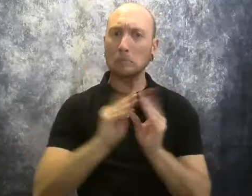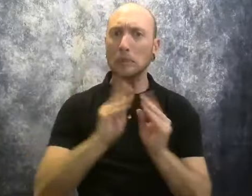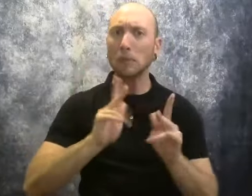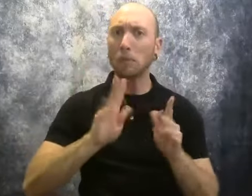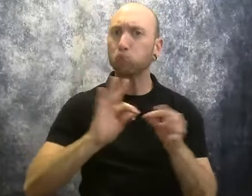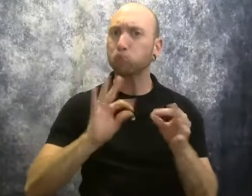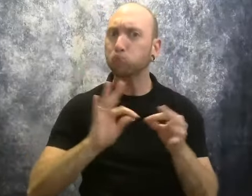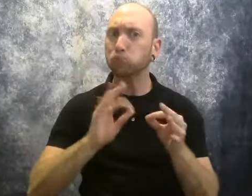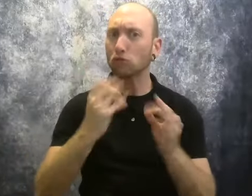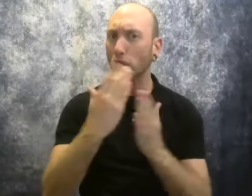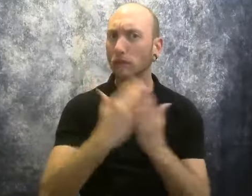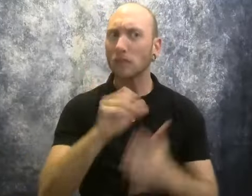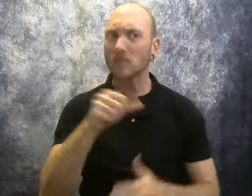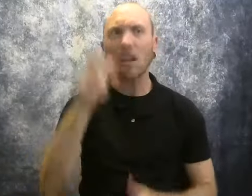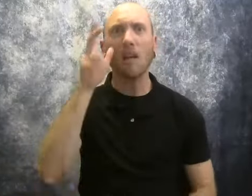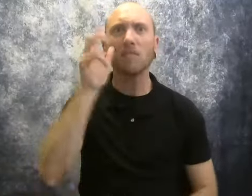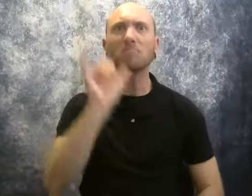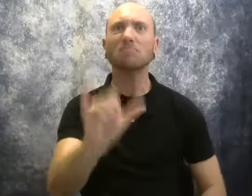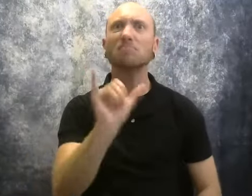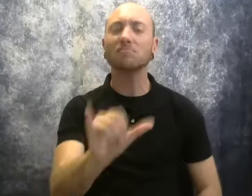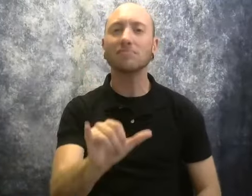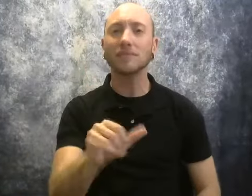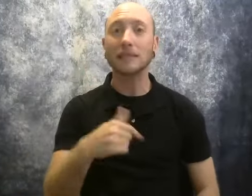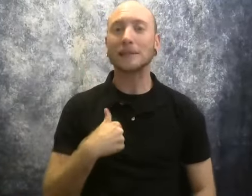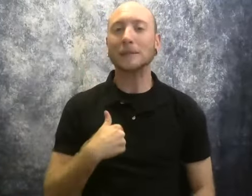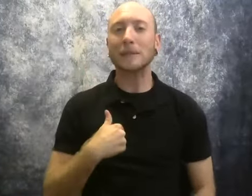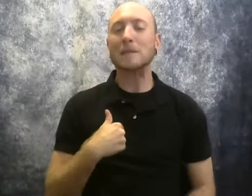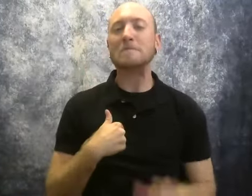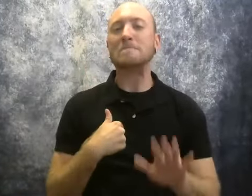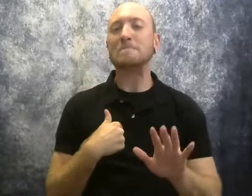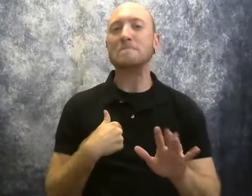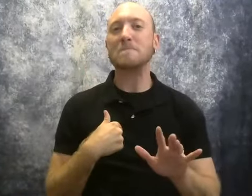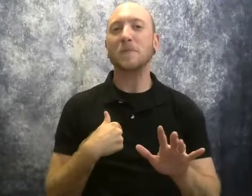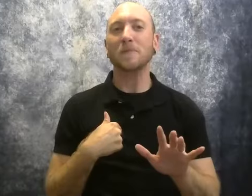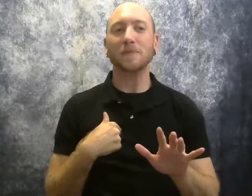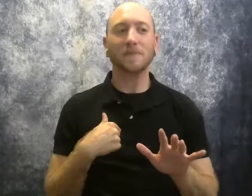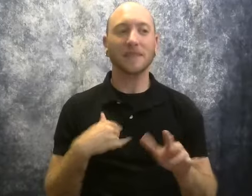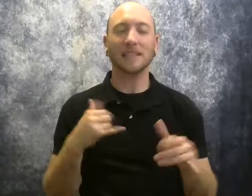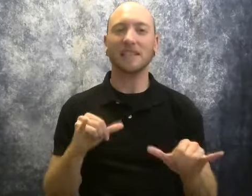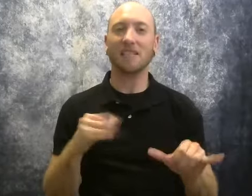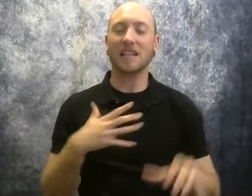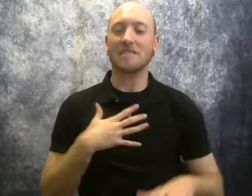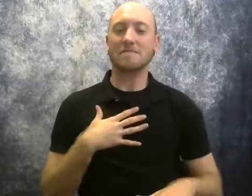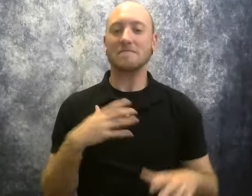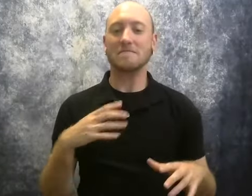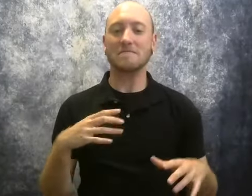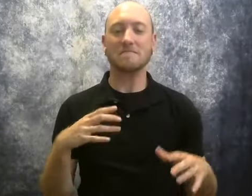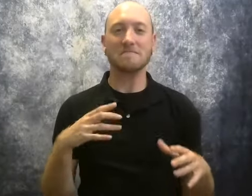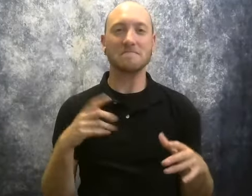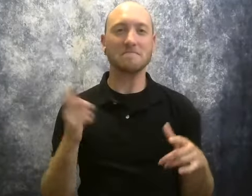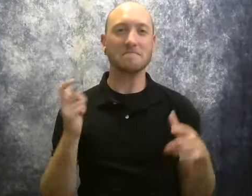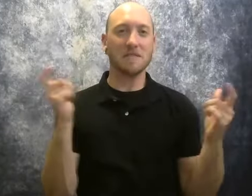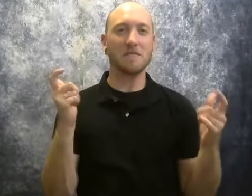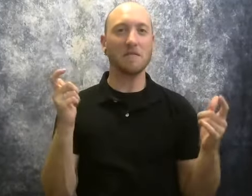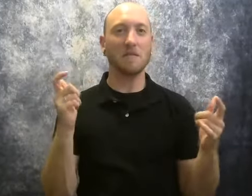they used to talk about doing the steps and stuff like that, and of course I was still egocentric,